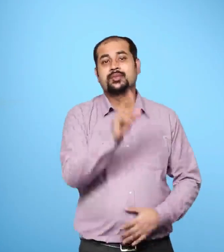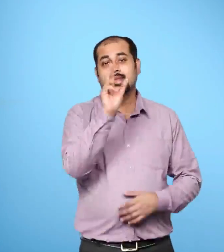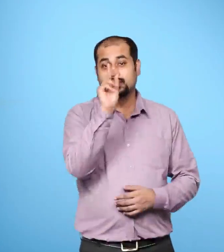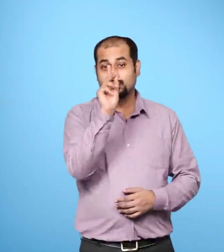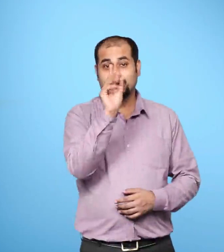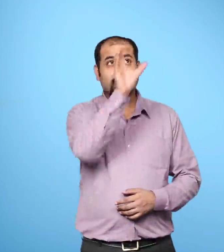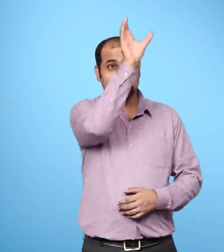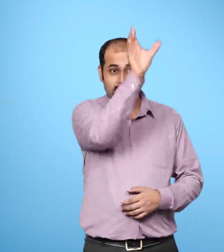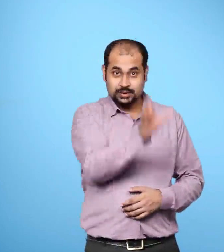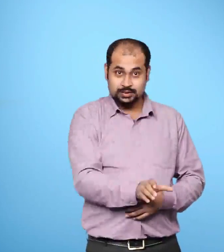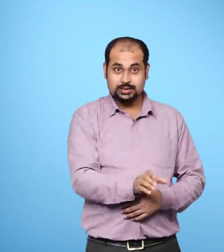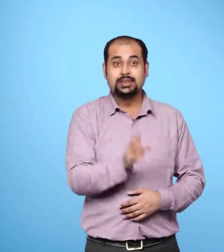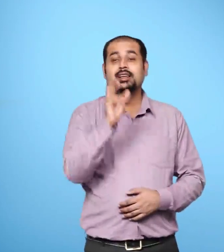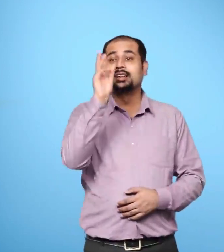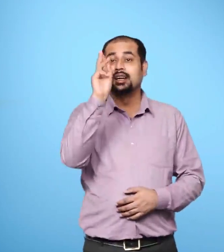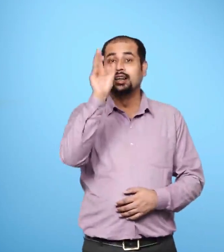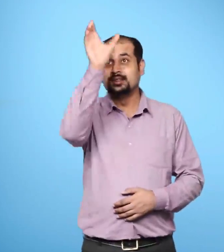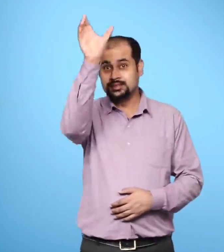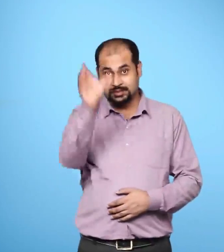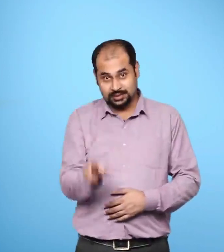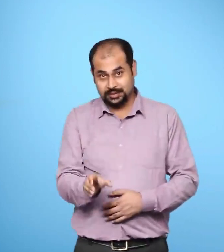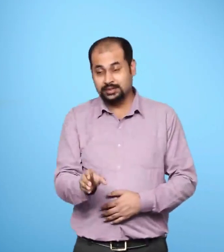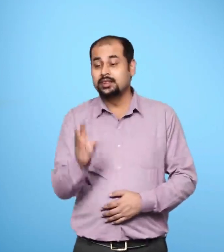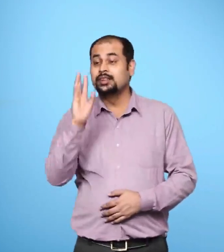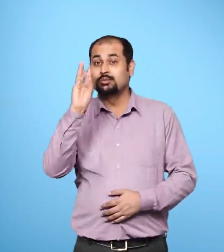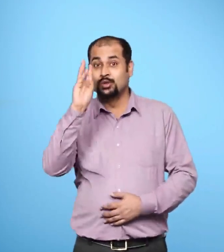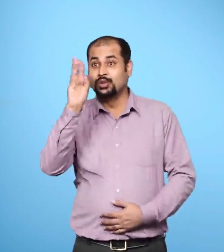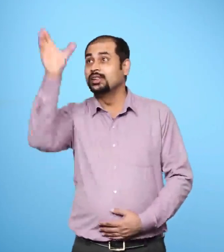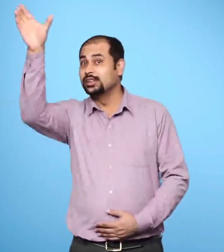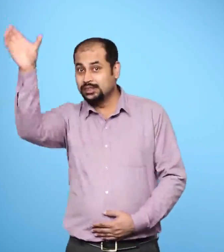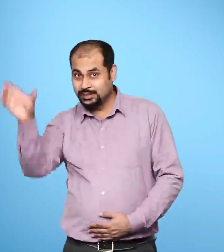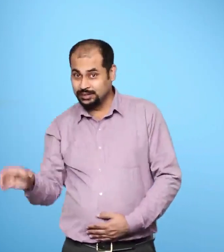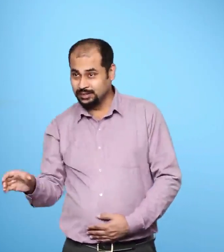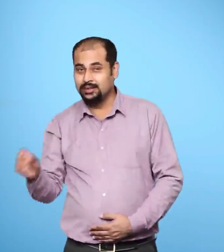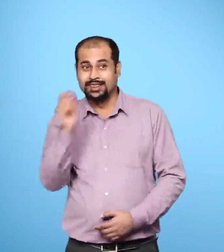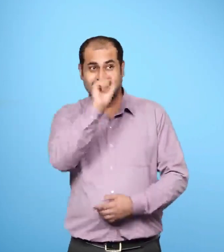Columns 2, 3, and 4 are all blank.